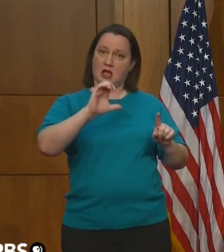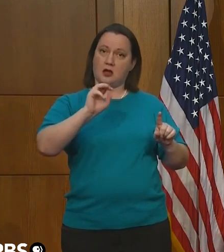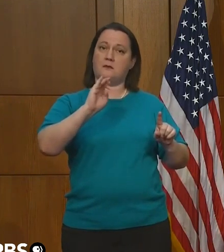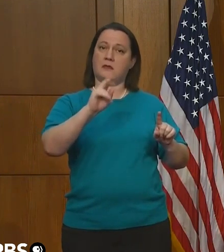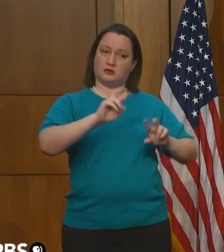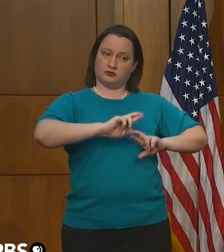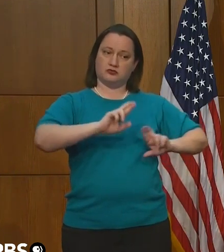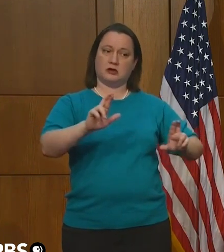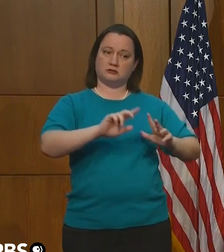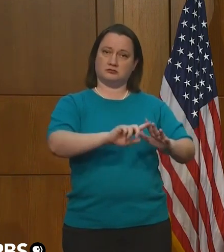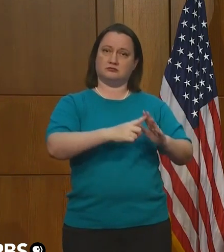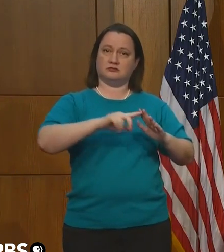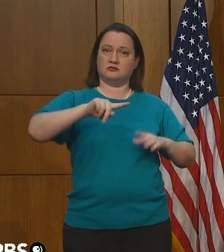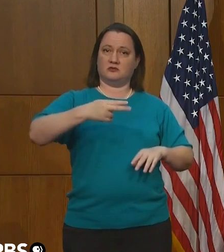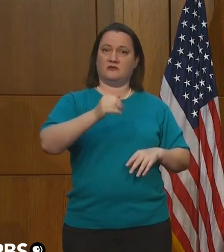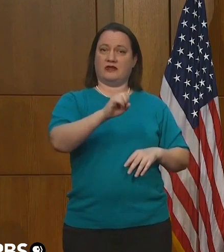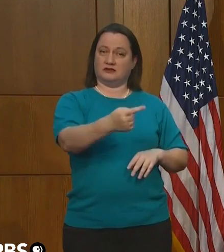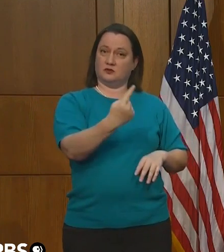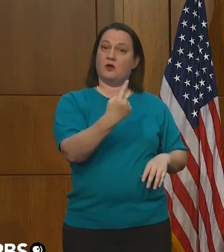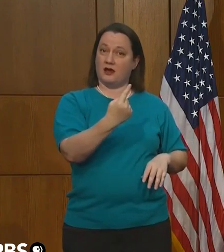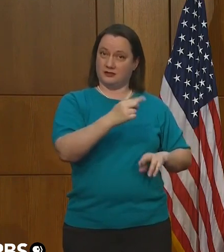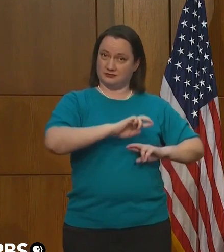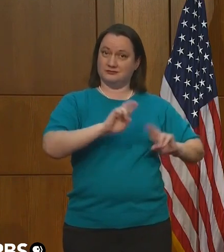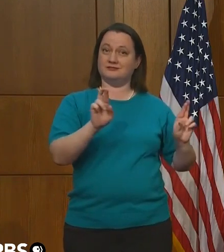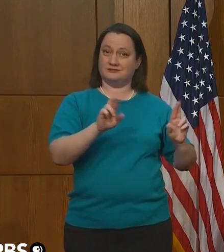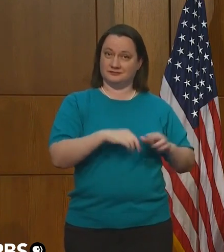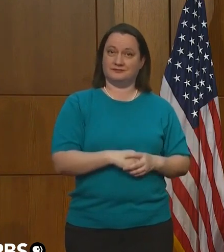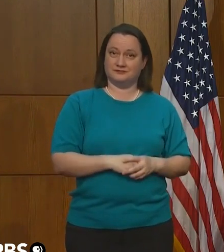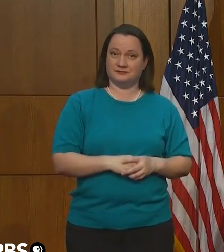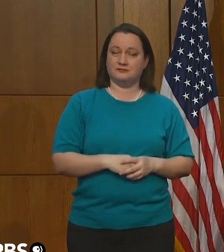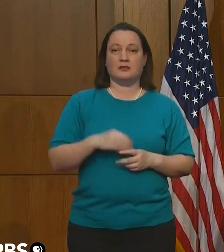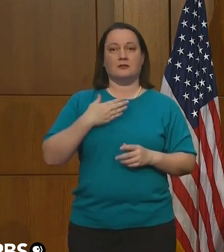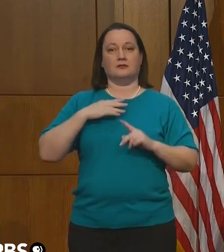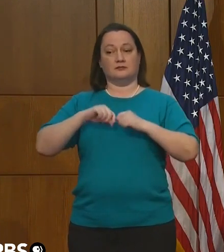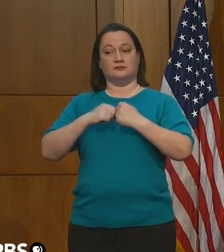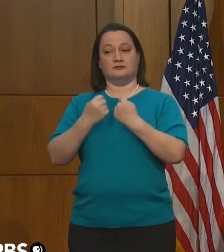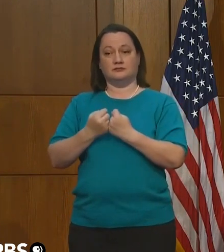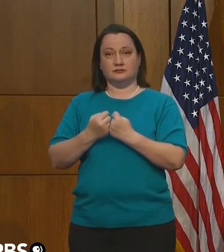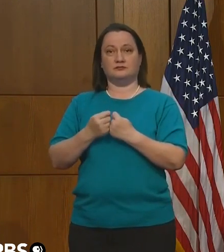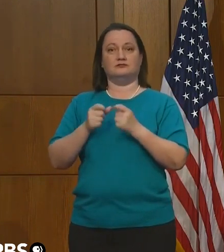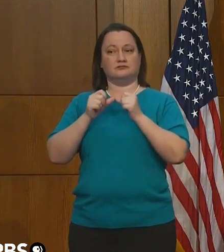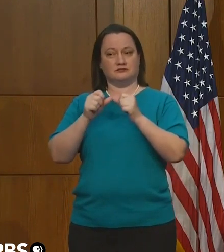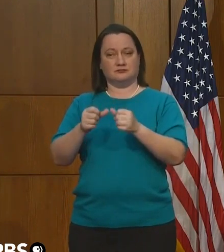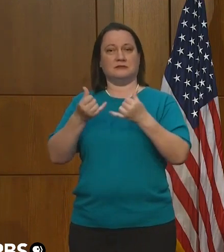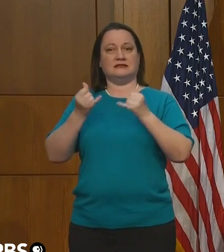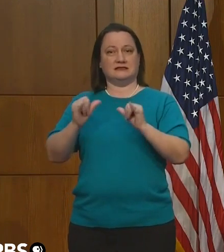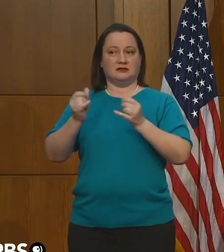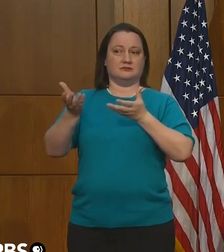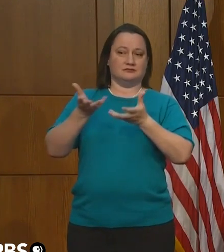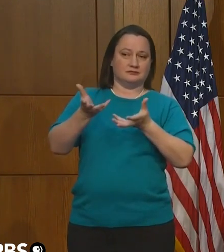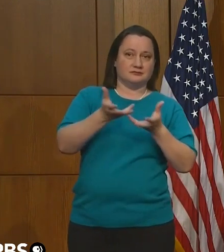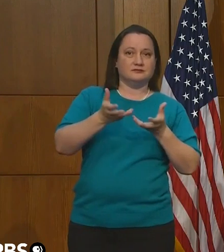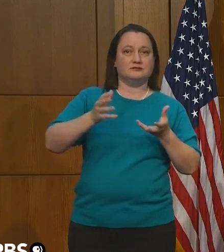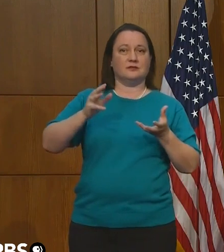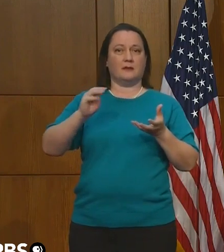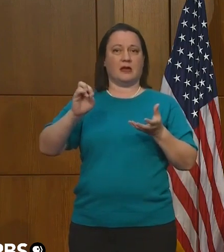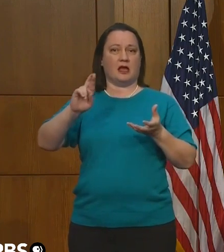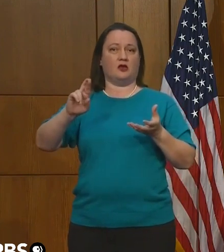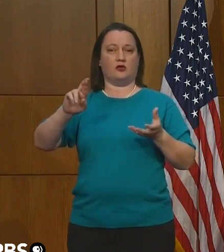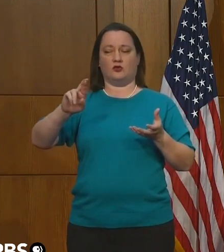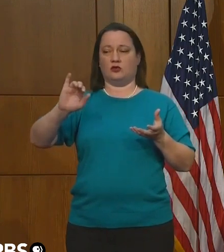ready to move in to phase one. And my administration continues to have conversations with the mayor